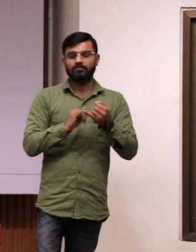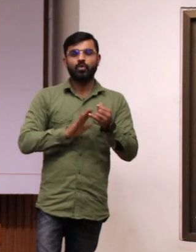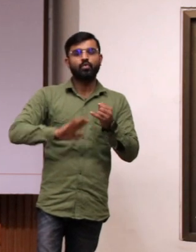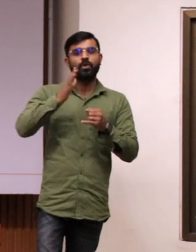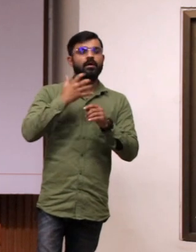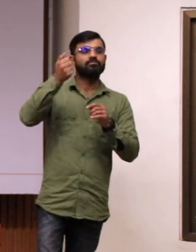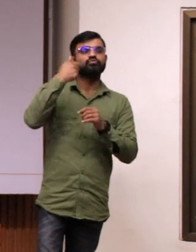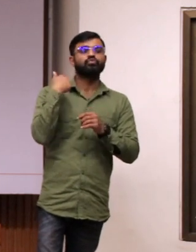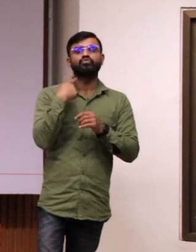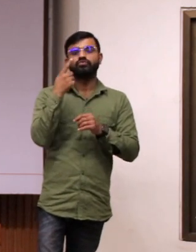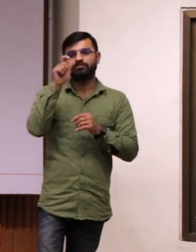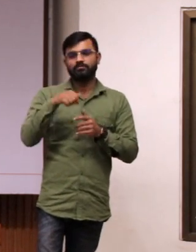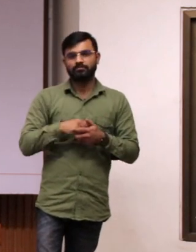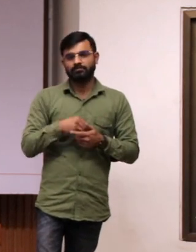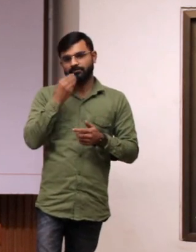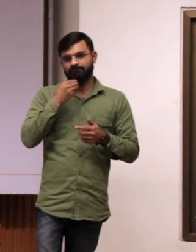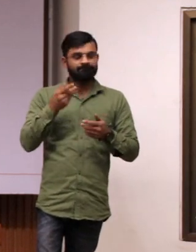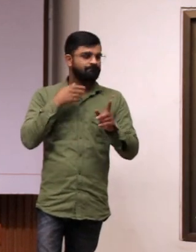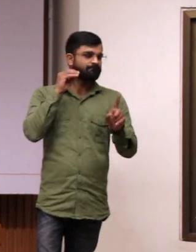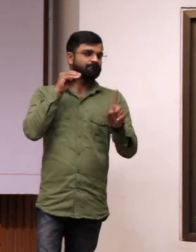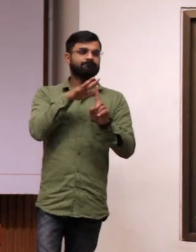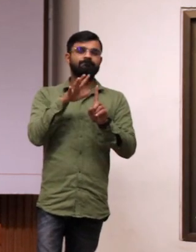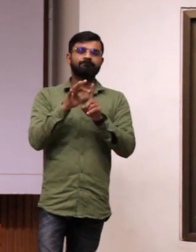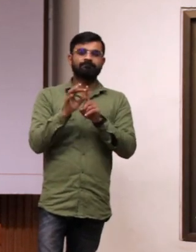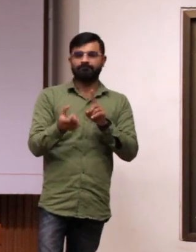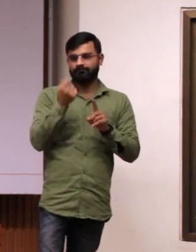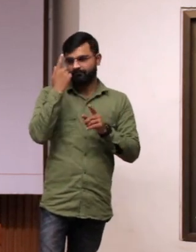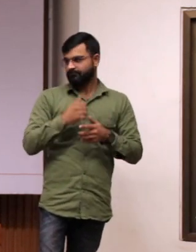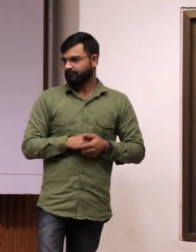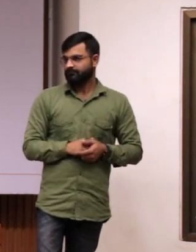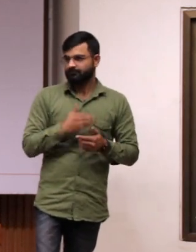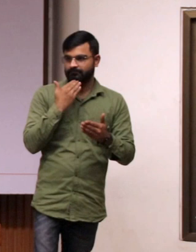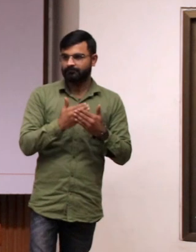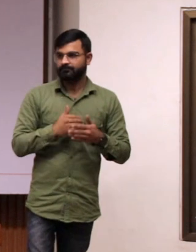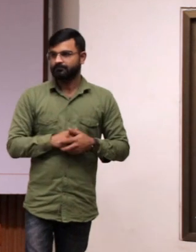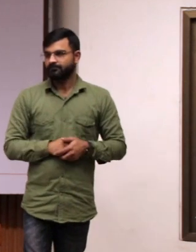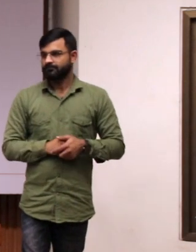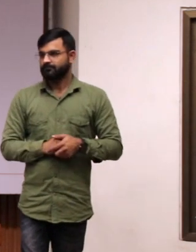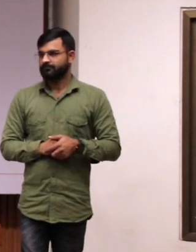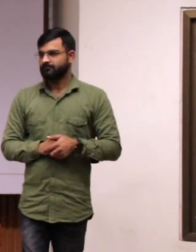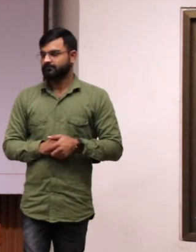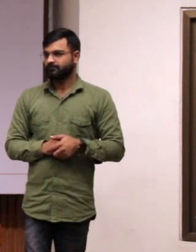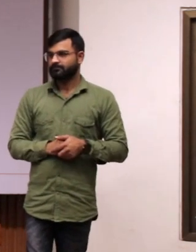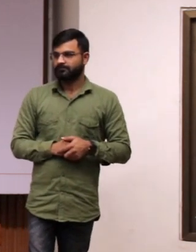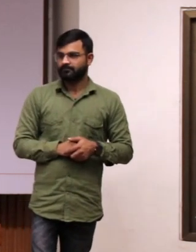the whole bureaucracy. So please reflect and help us understand on this. Thank you.